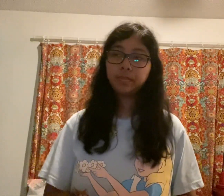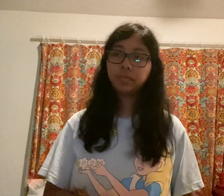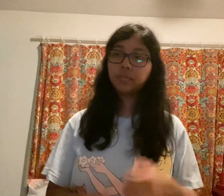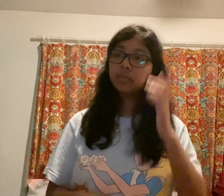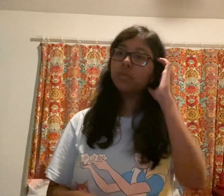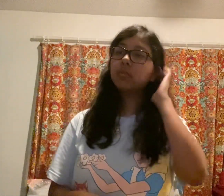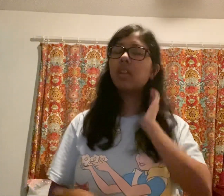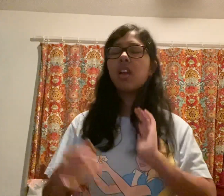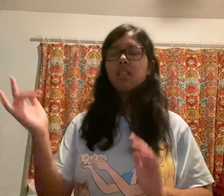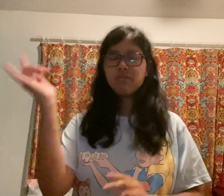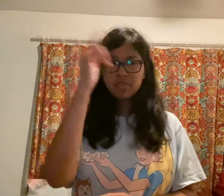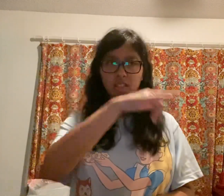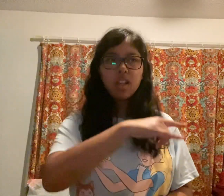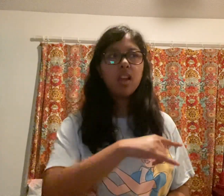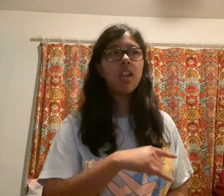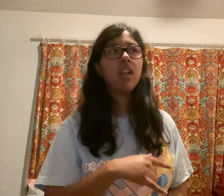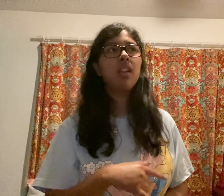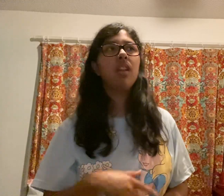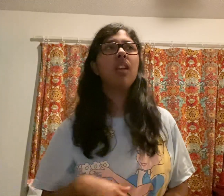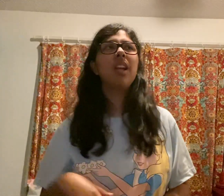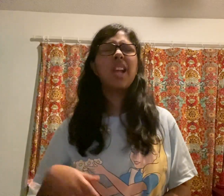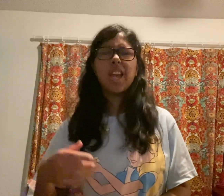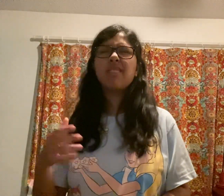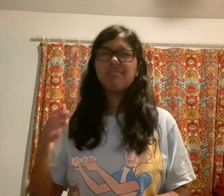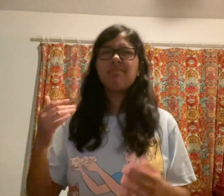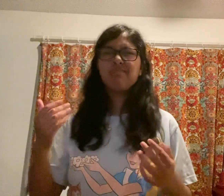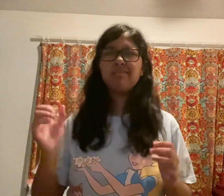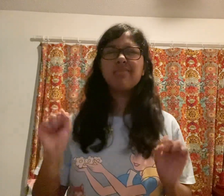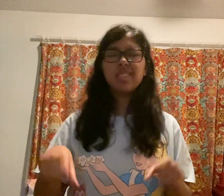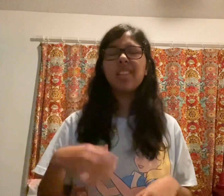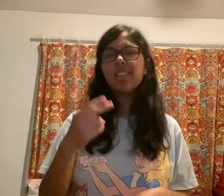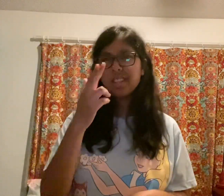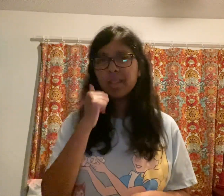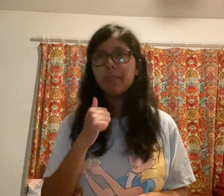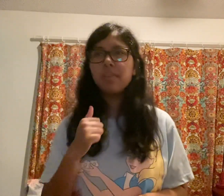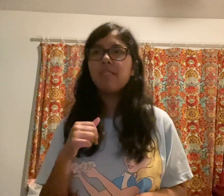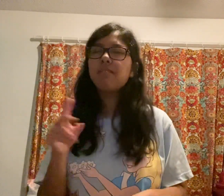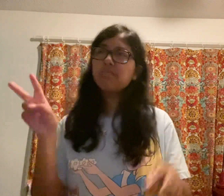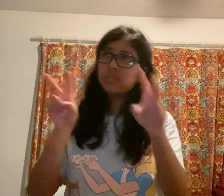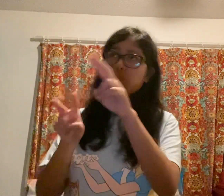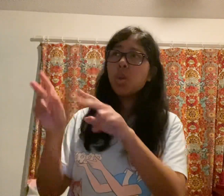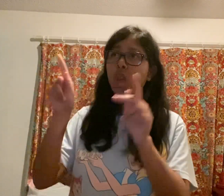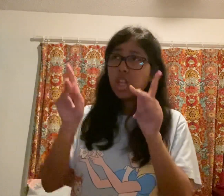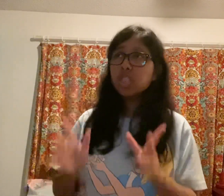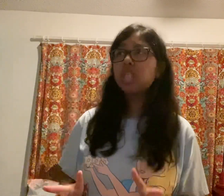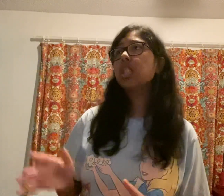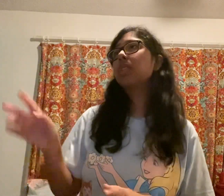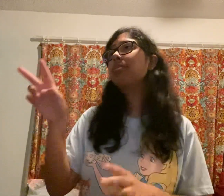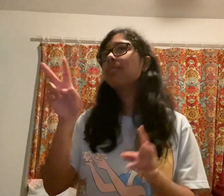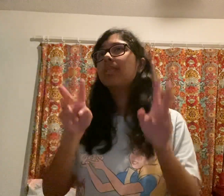fun. Just sitting and watching people walk to and from their flights can be delightful, especially if you enjoy people watching.